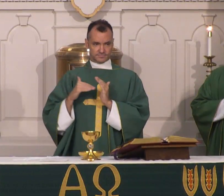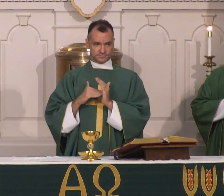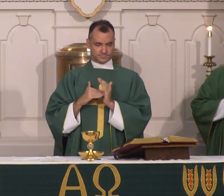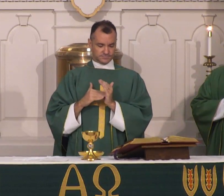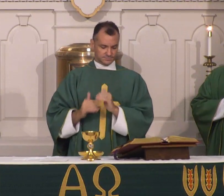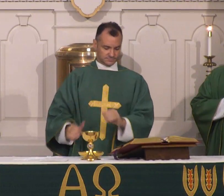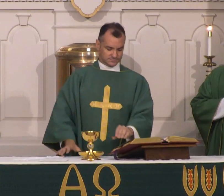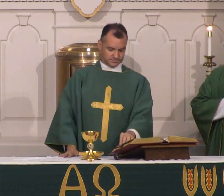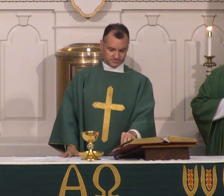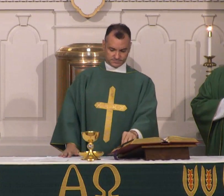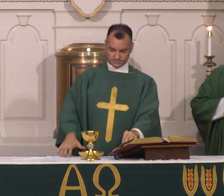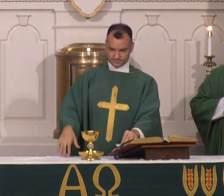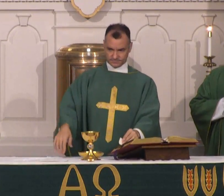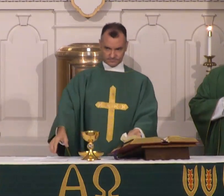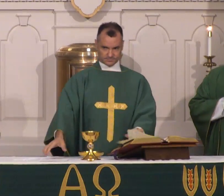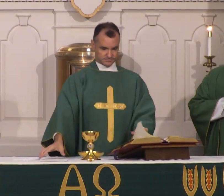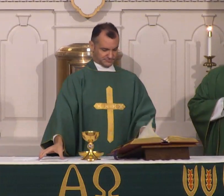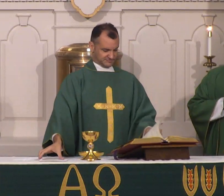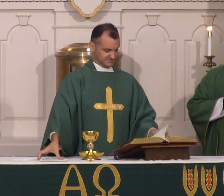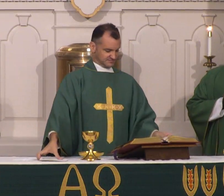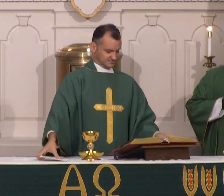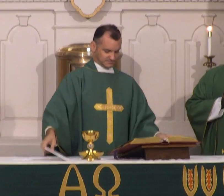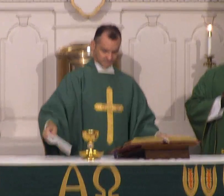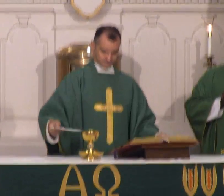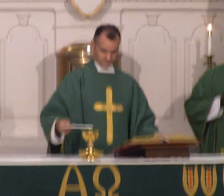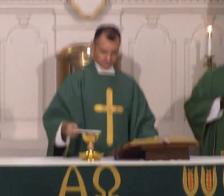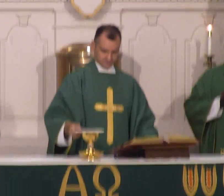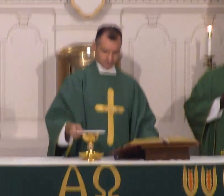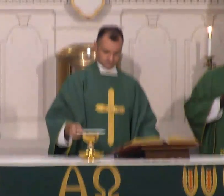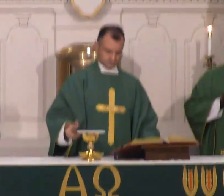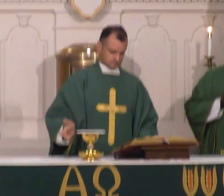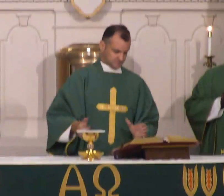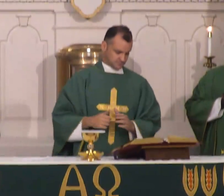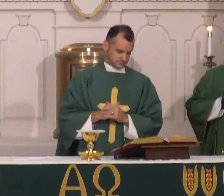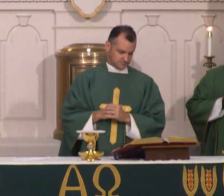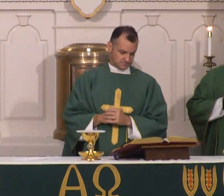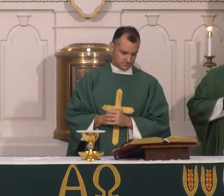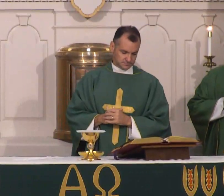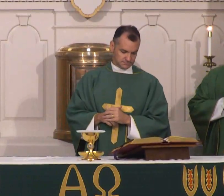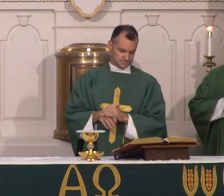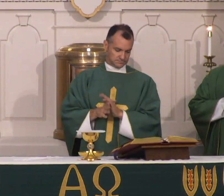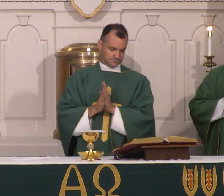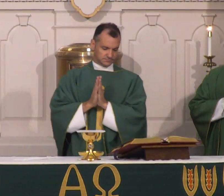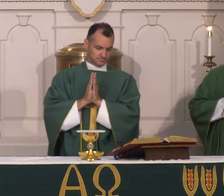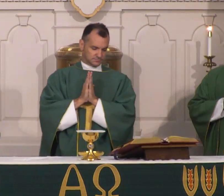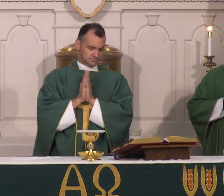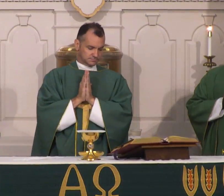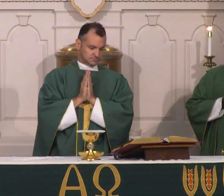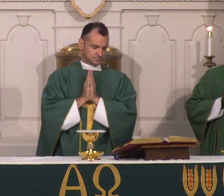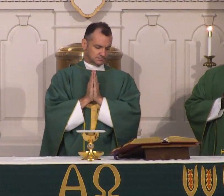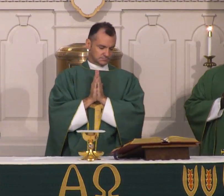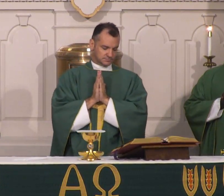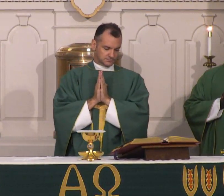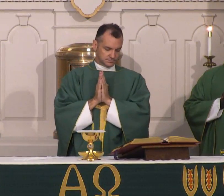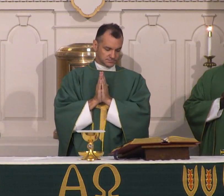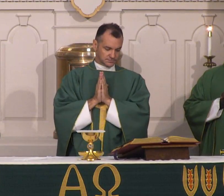resurrection until you come again.